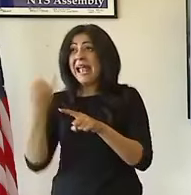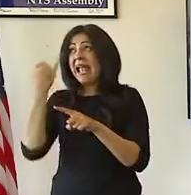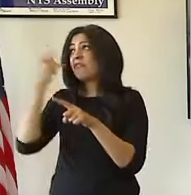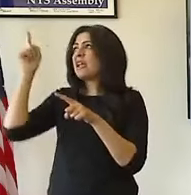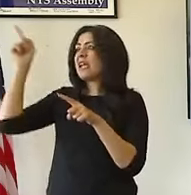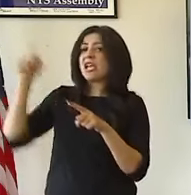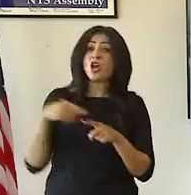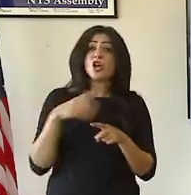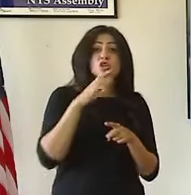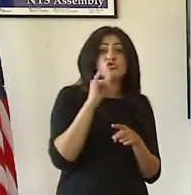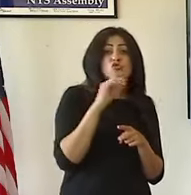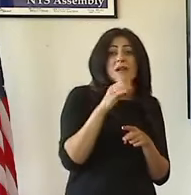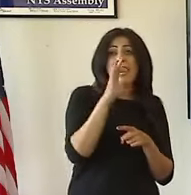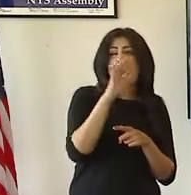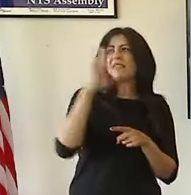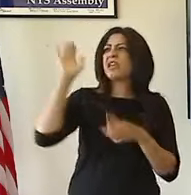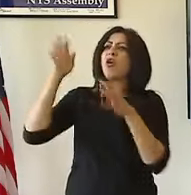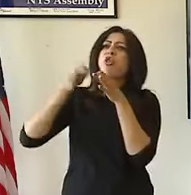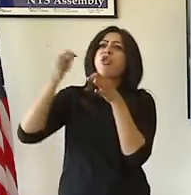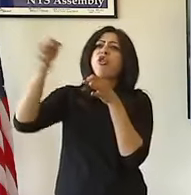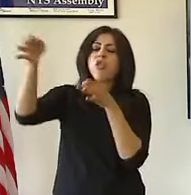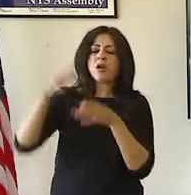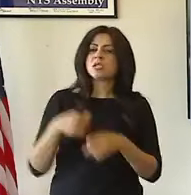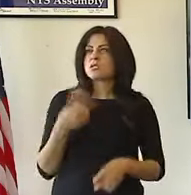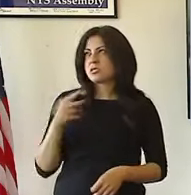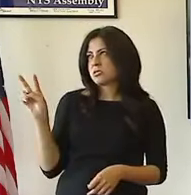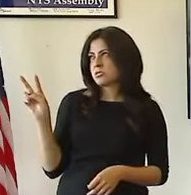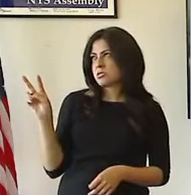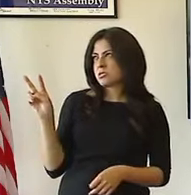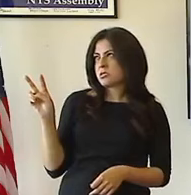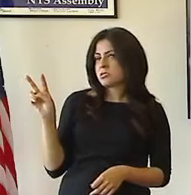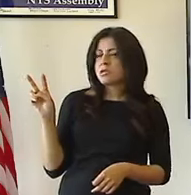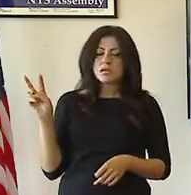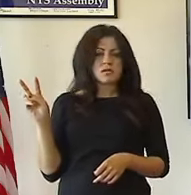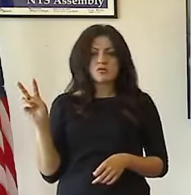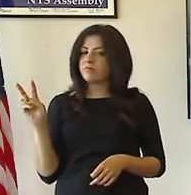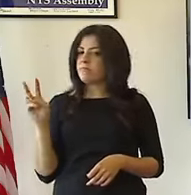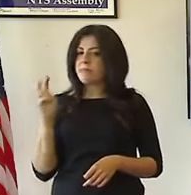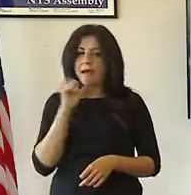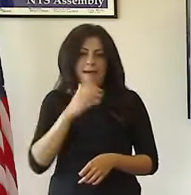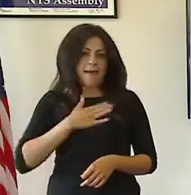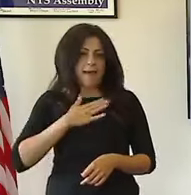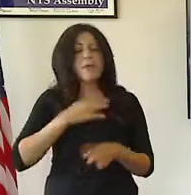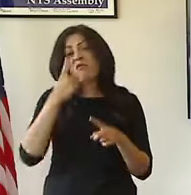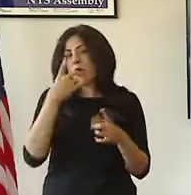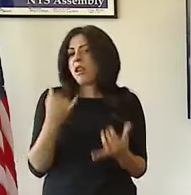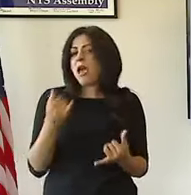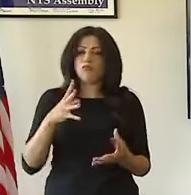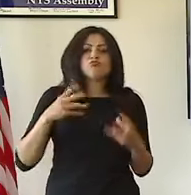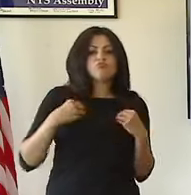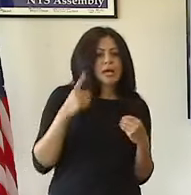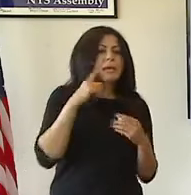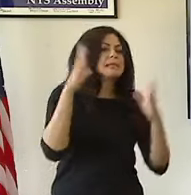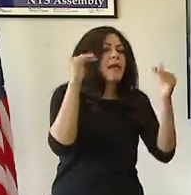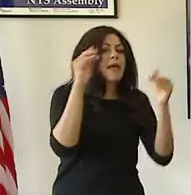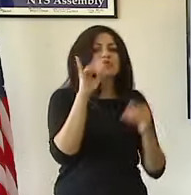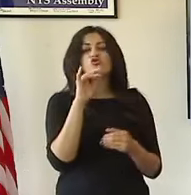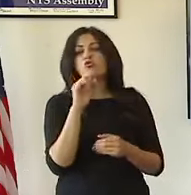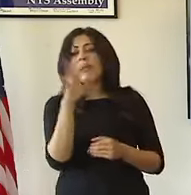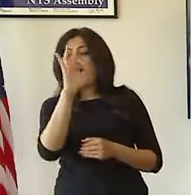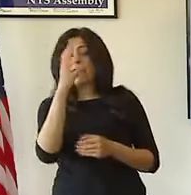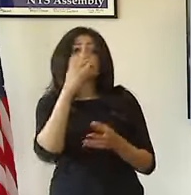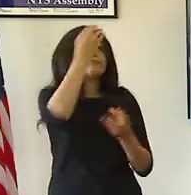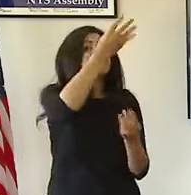delay. June 9th, Tuesday, the governor said yesterday, the Mid-Hudson region is slated for that. We are functioning from that, and I am telling businesses, in